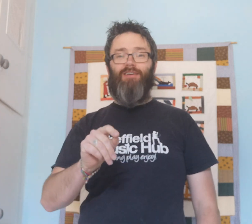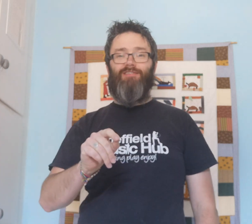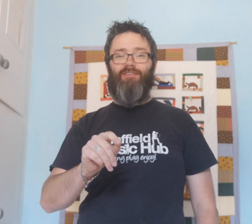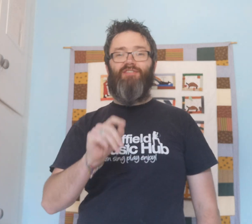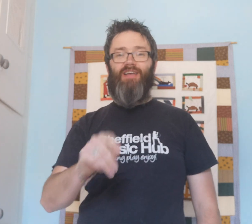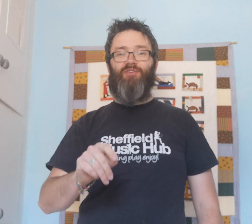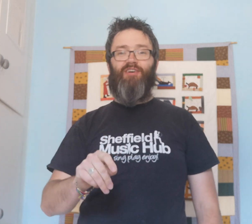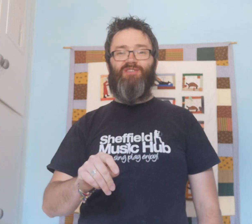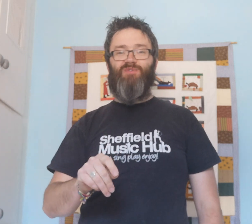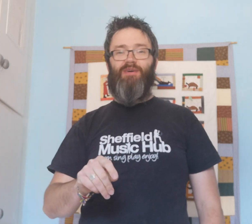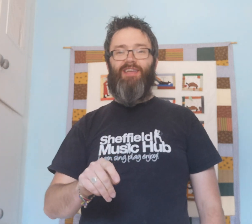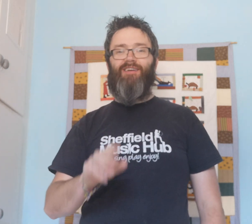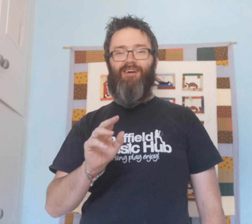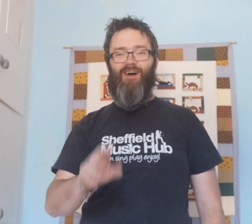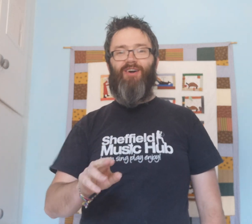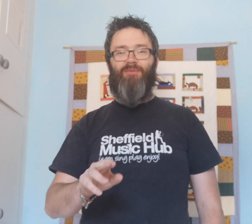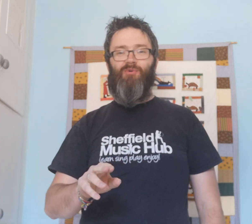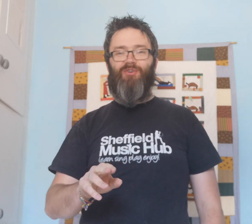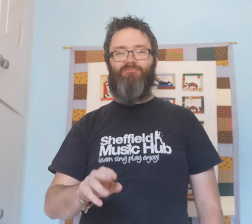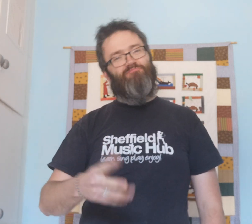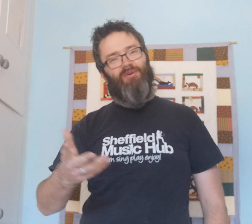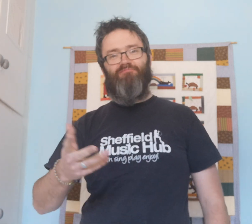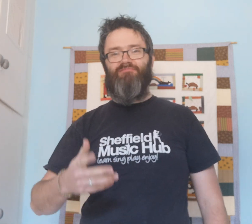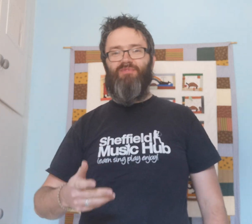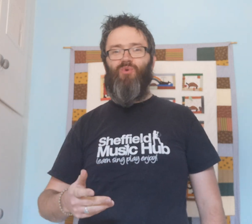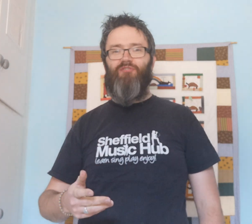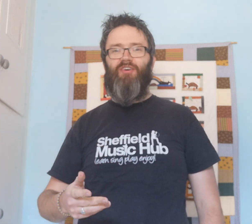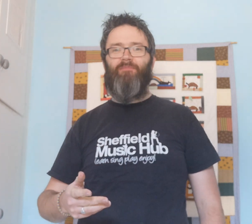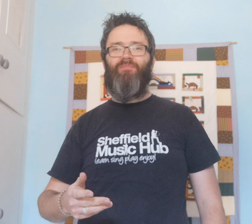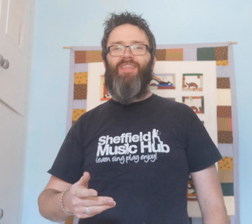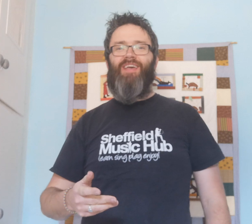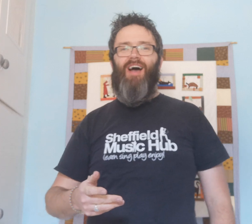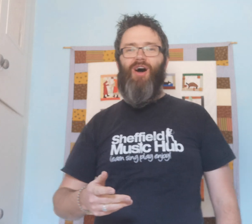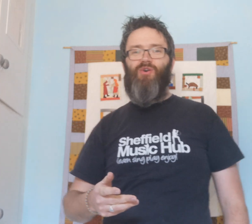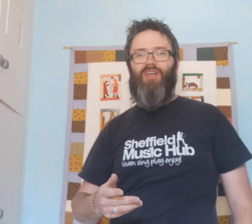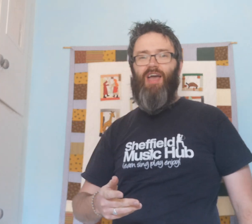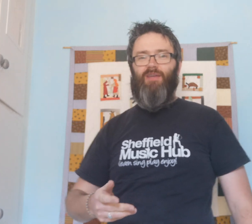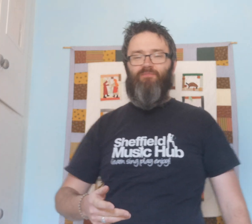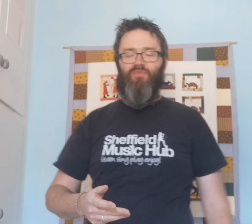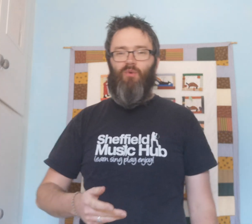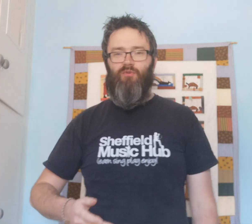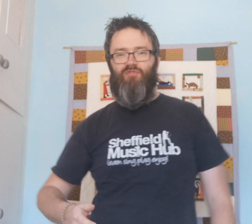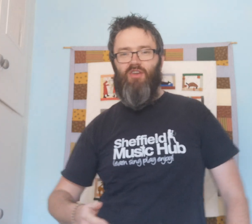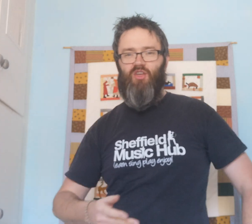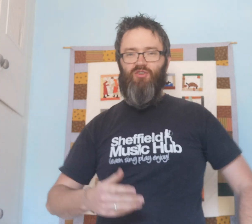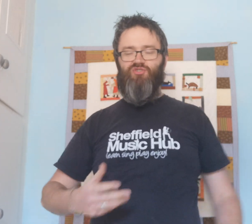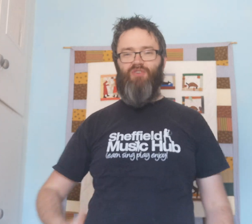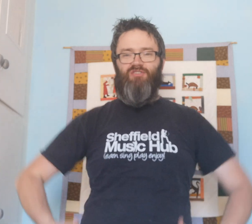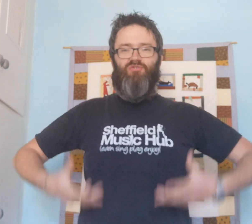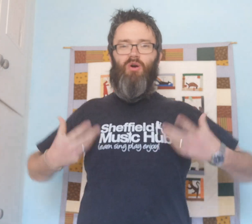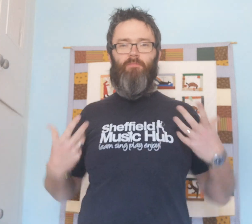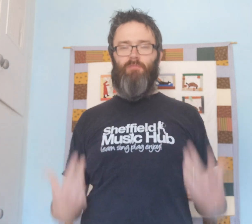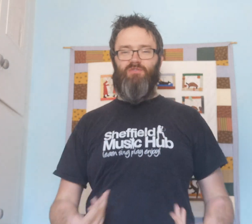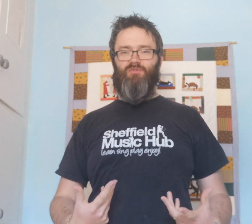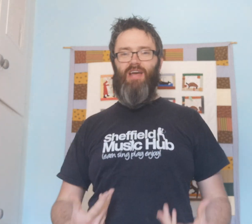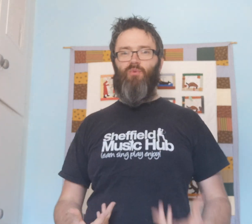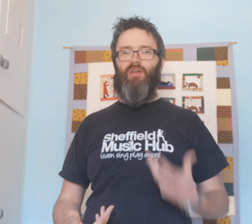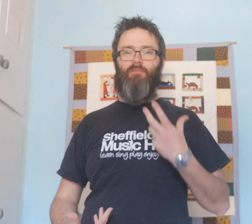Excellent. And the sound effects I was making aren't important, but quite fun. Okay, we've done a good stretch through our muscles now. We're going to move on